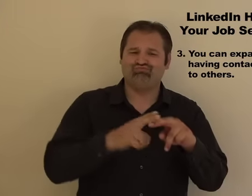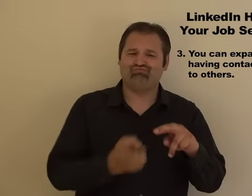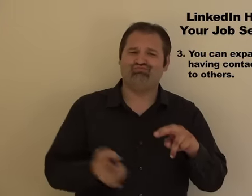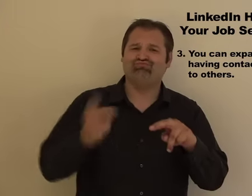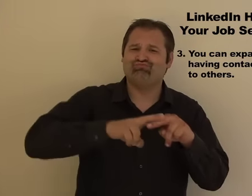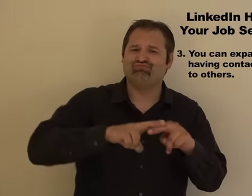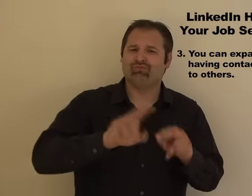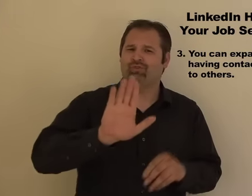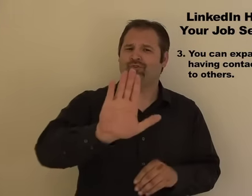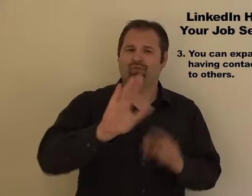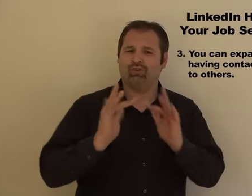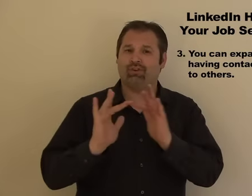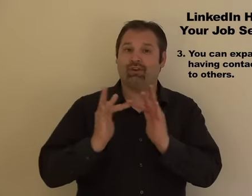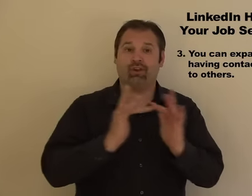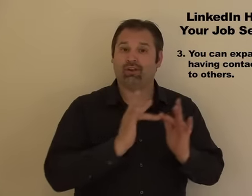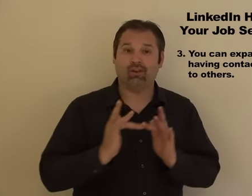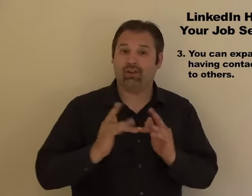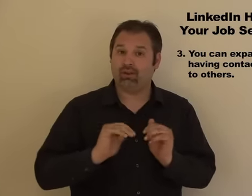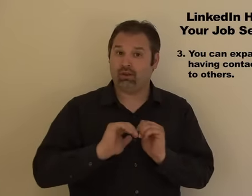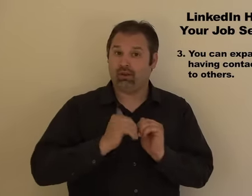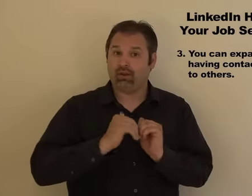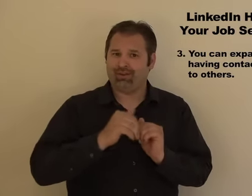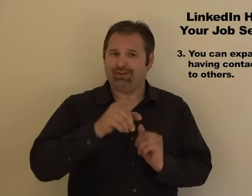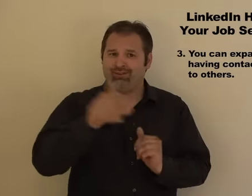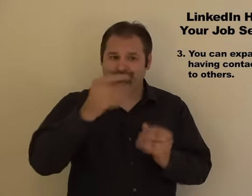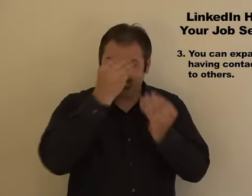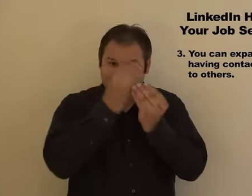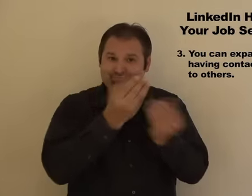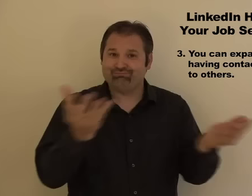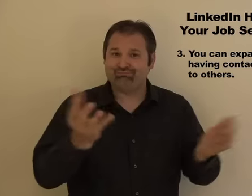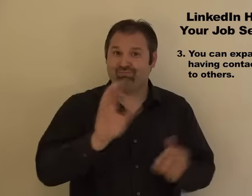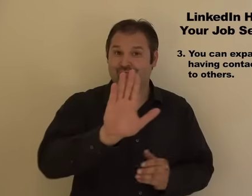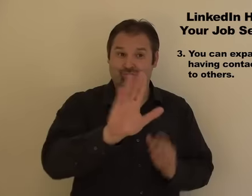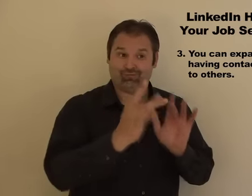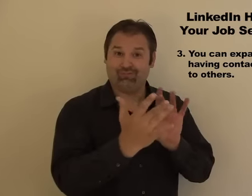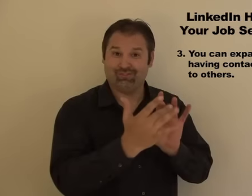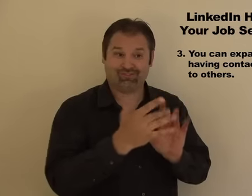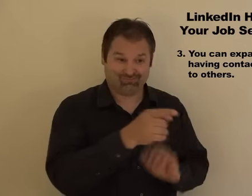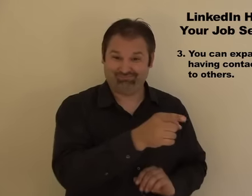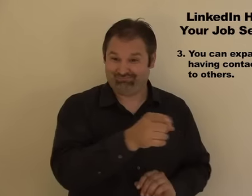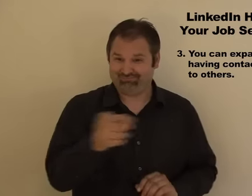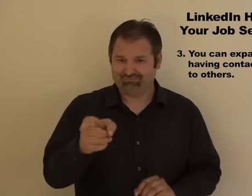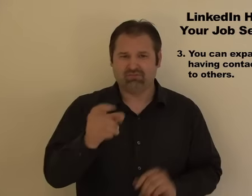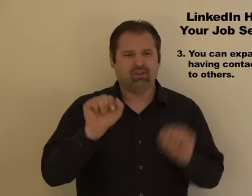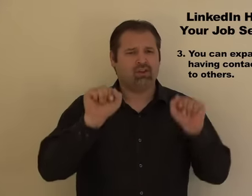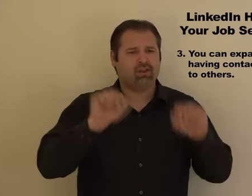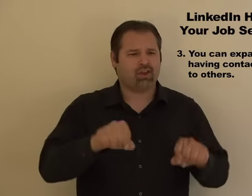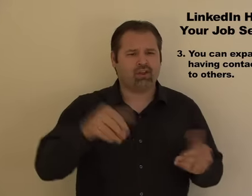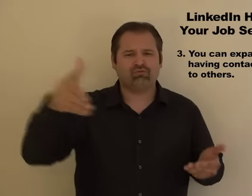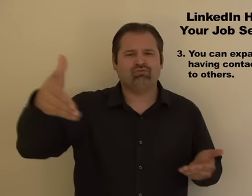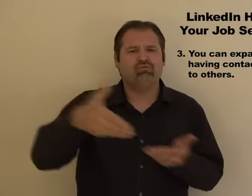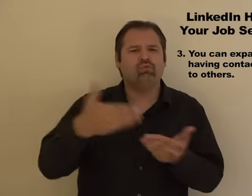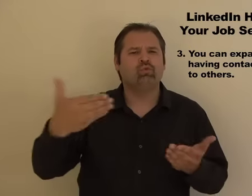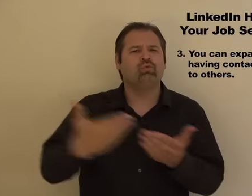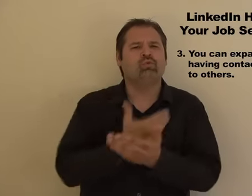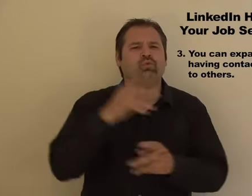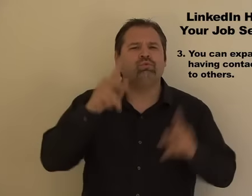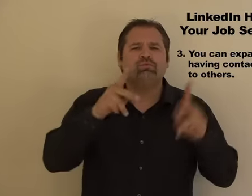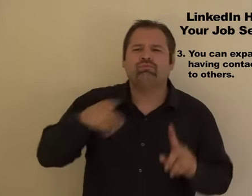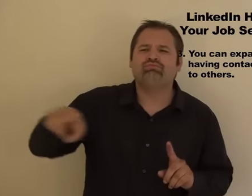You can expand your network by having contacts introduce you to other people that they are linked in with.